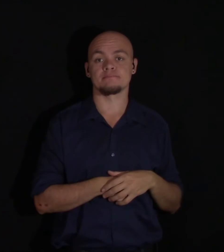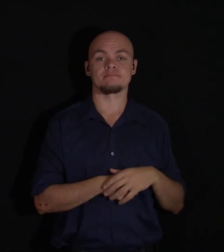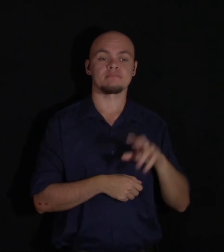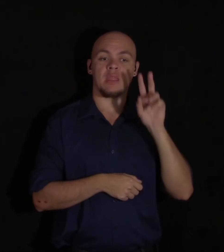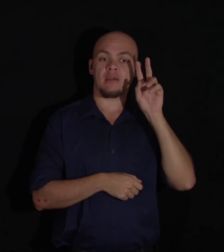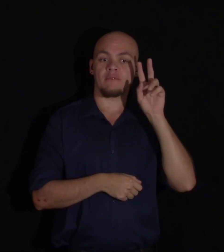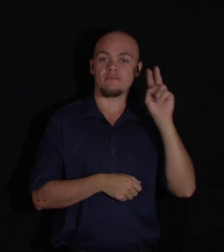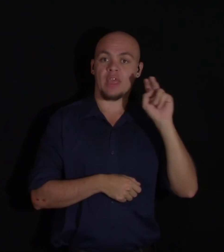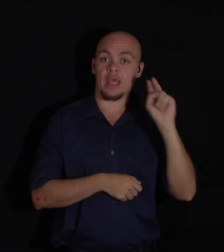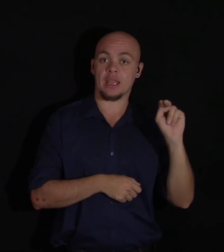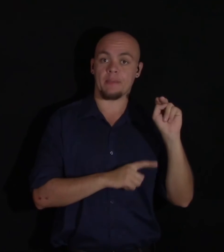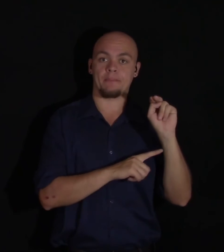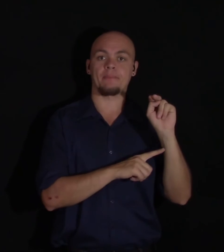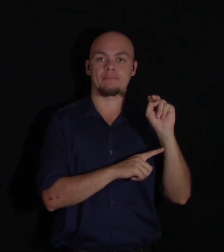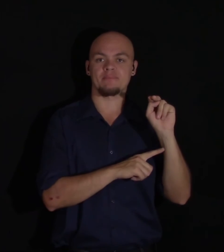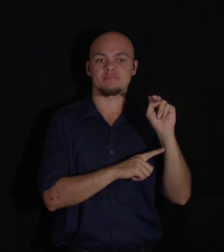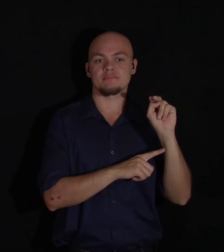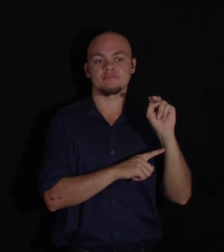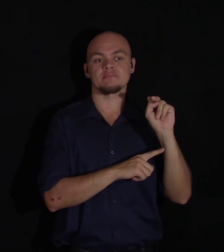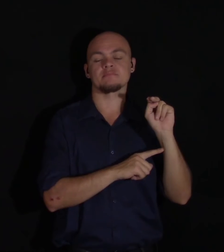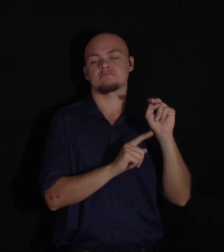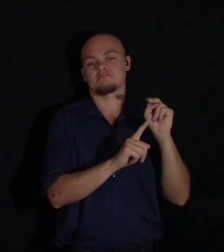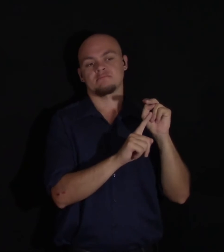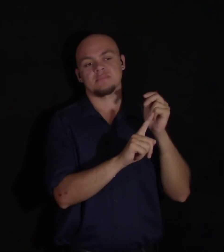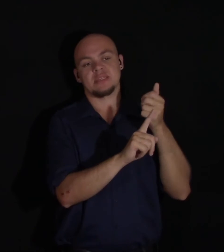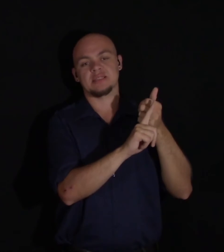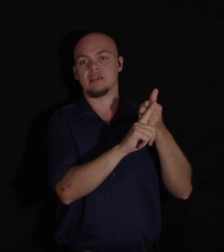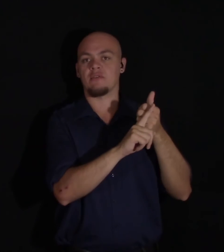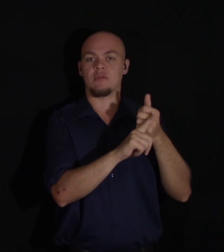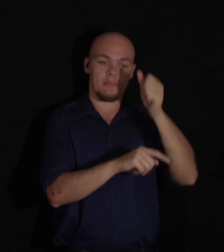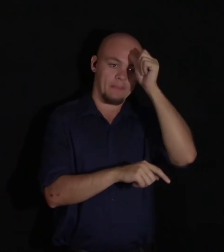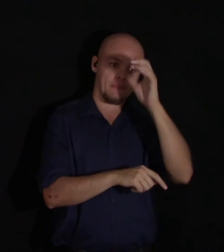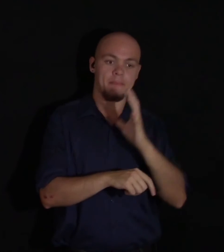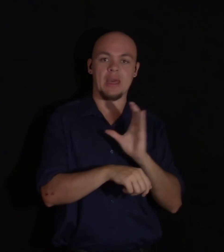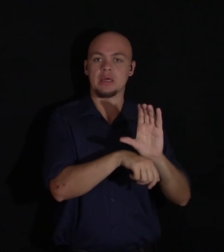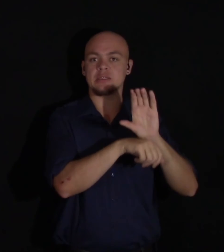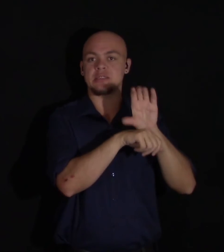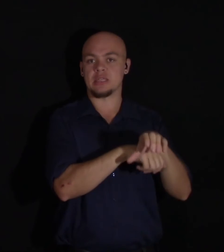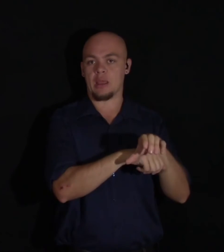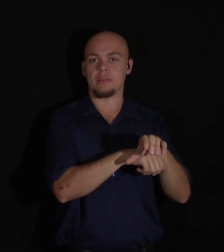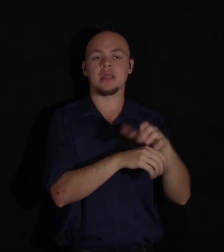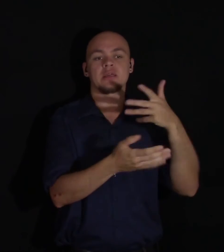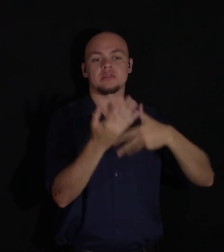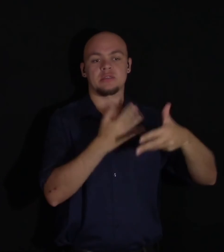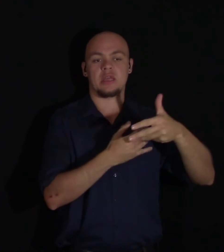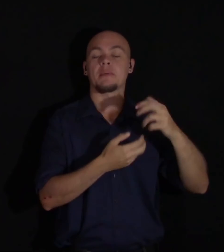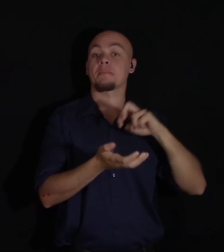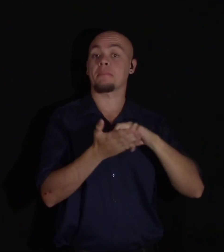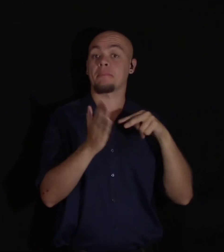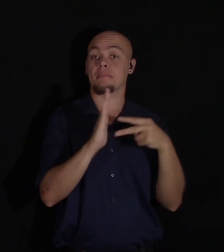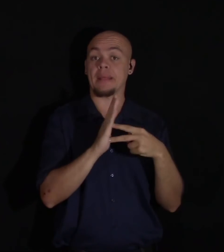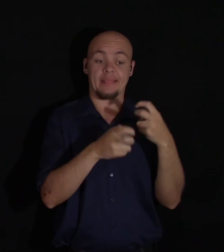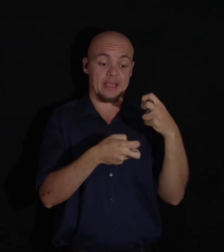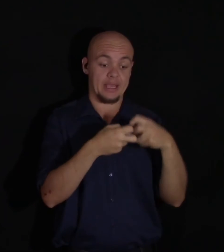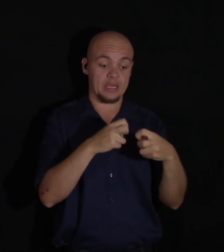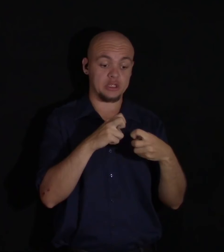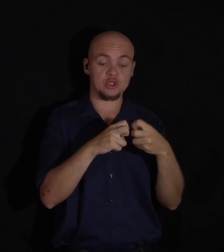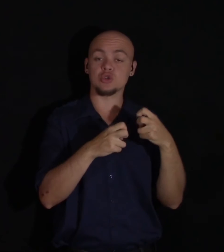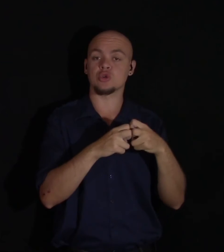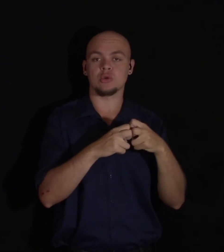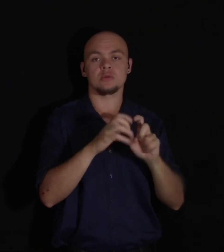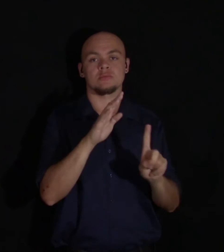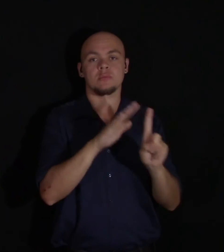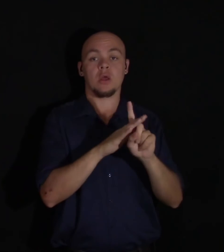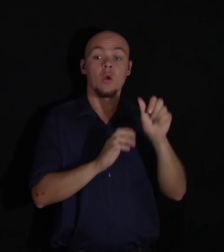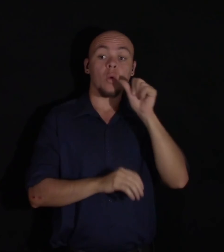Vietnam, you see, is still a very male-dominant society, which makes issues like this become overlooked. Many Vietnamese women who suffer